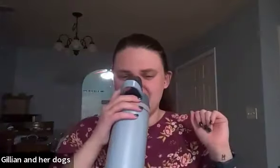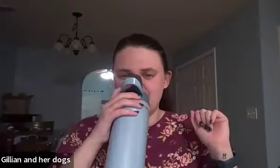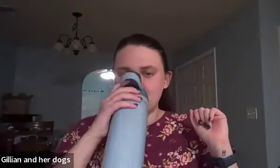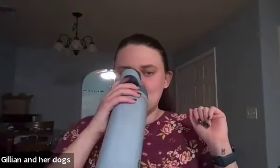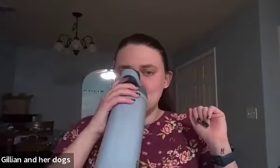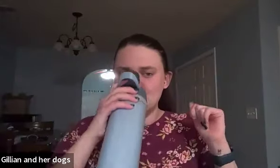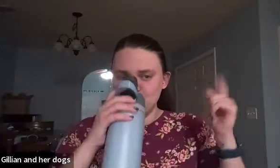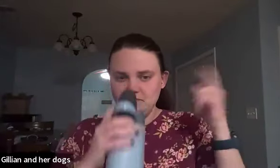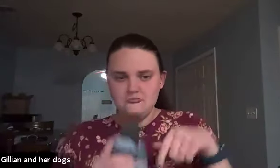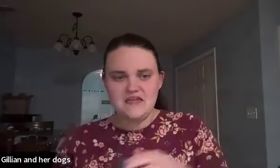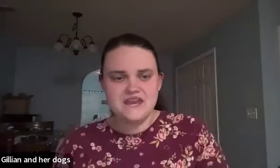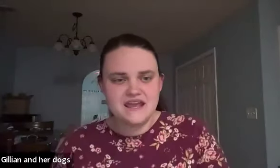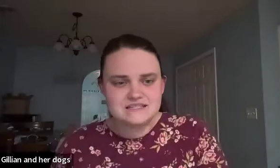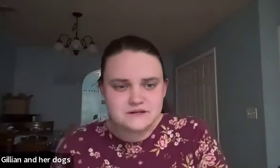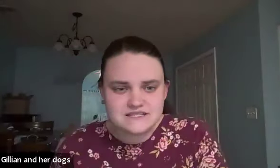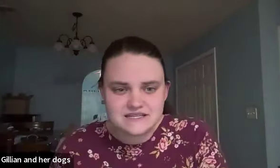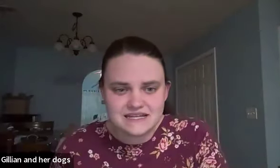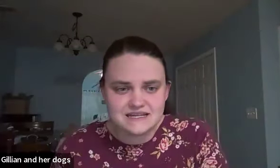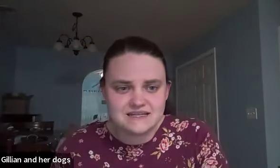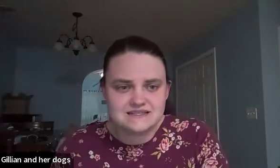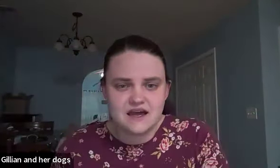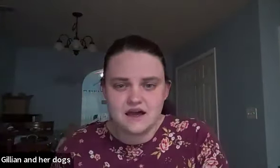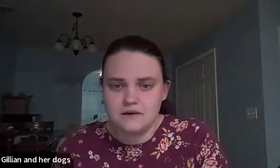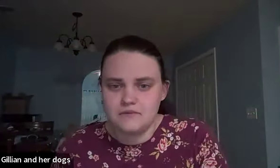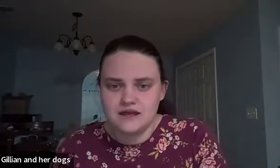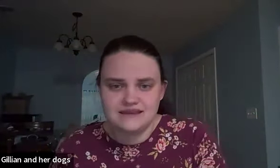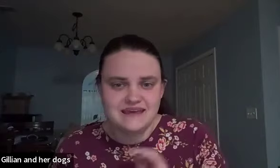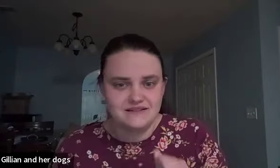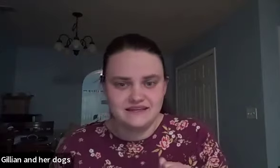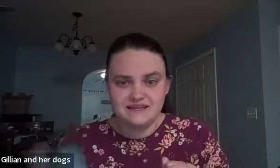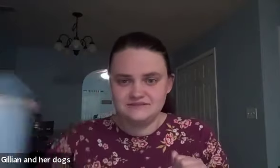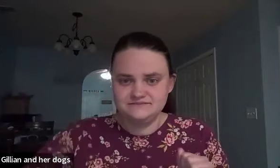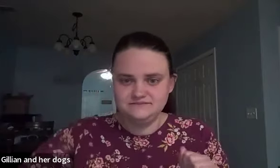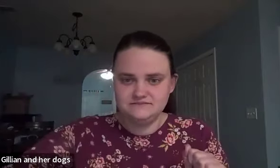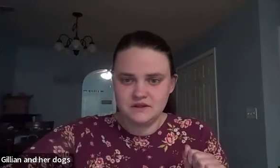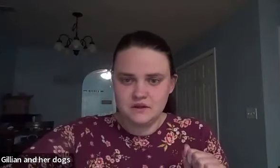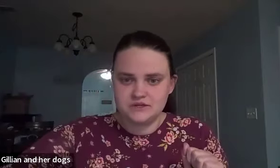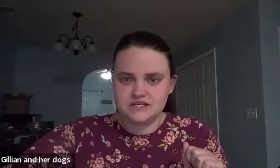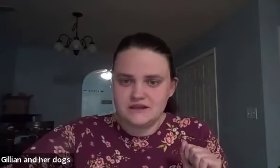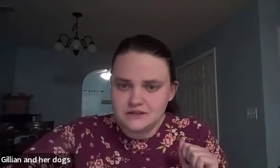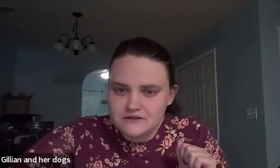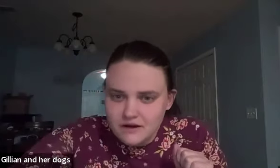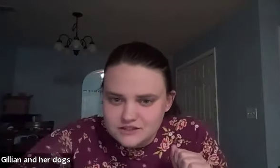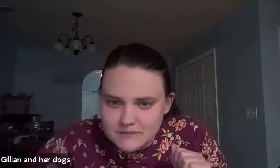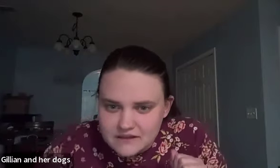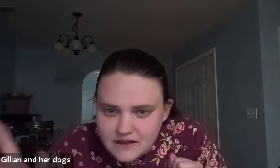Okay. The next person is Kelly, which I know Kelly, you're in the car, so it might be,